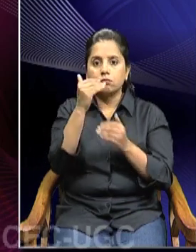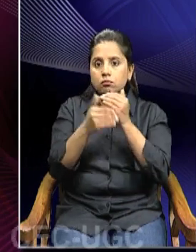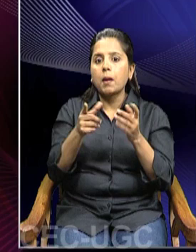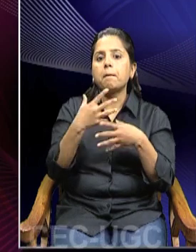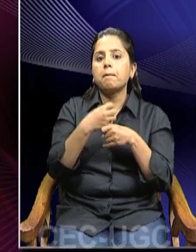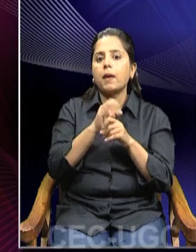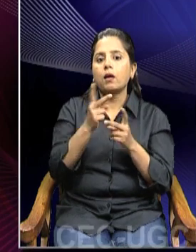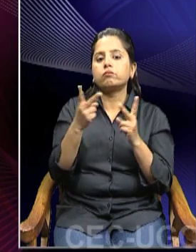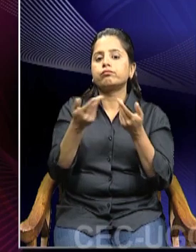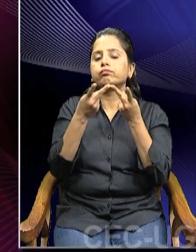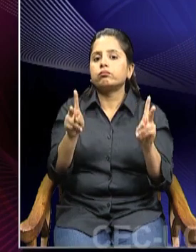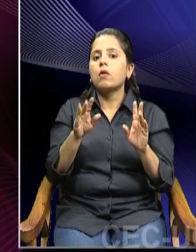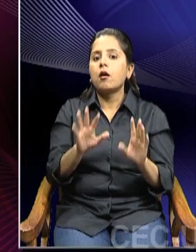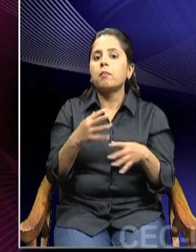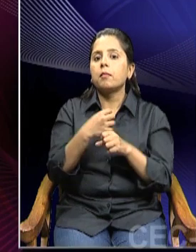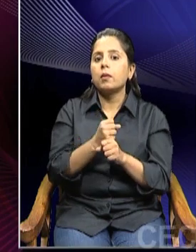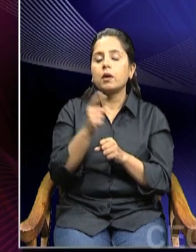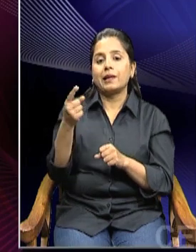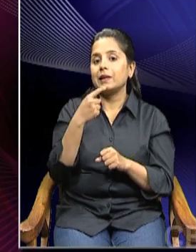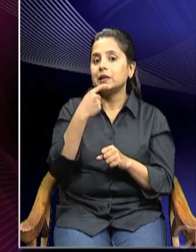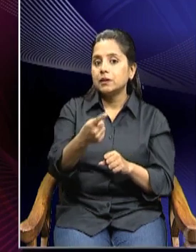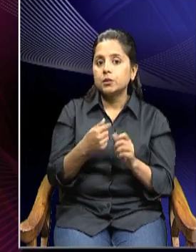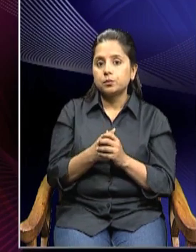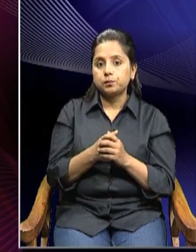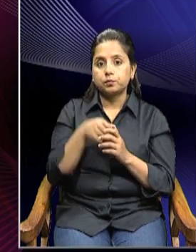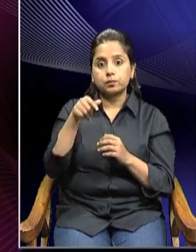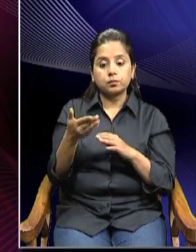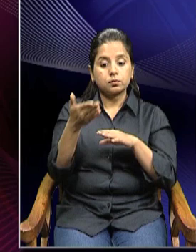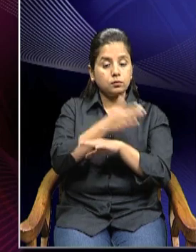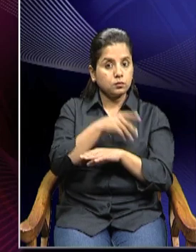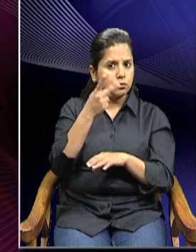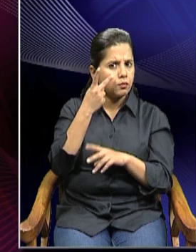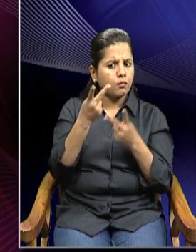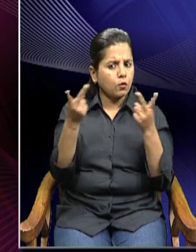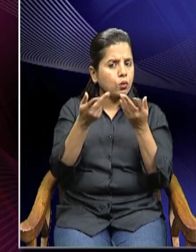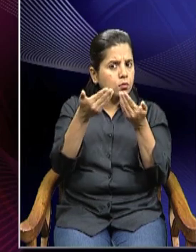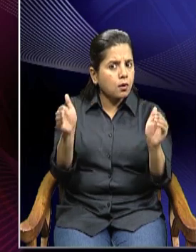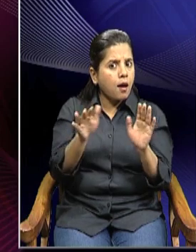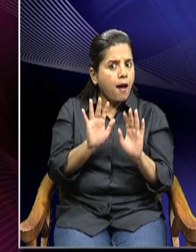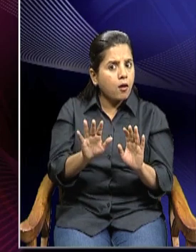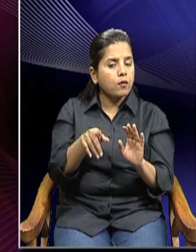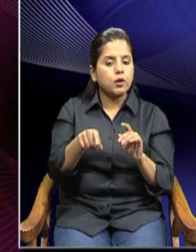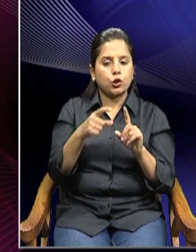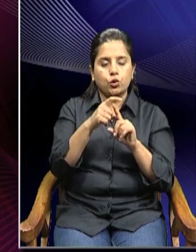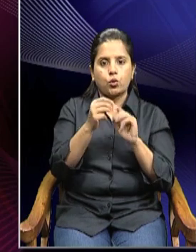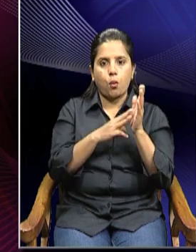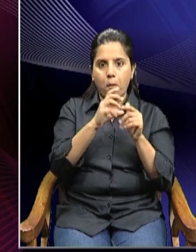makes a distinction between, he says that the earlier distinction between domestic